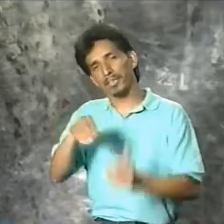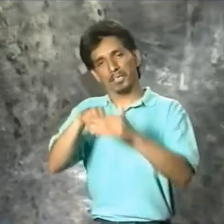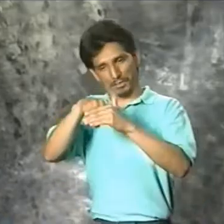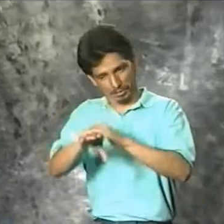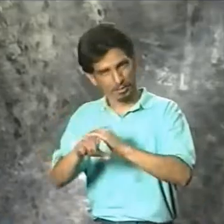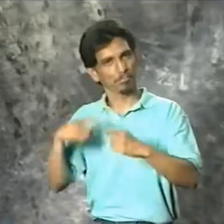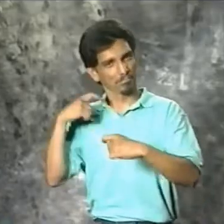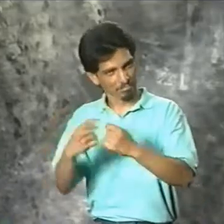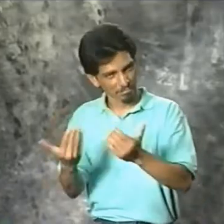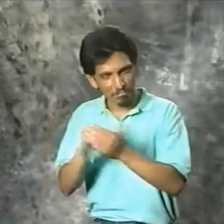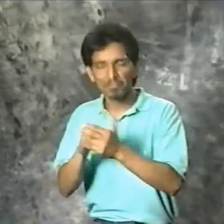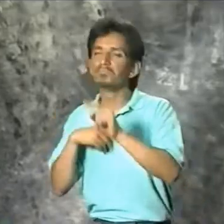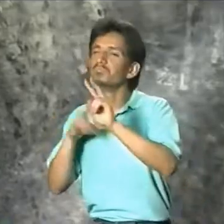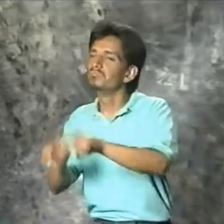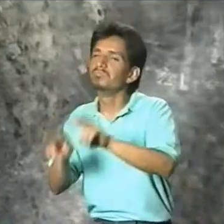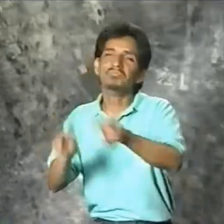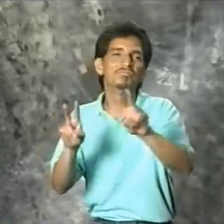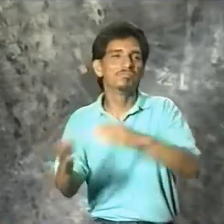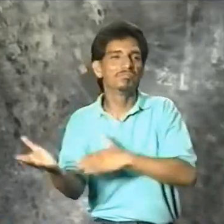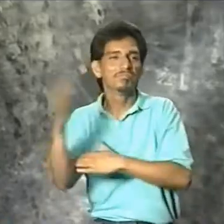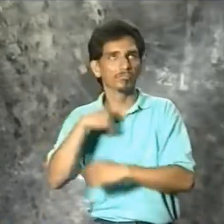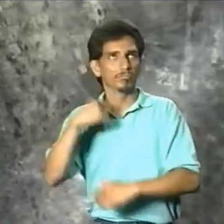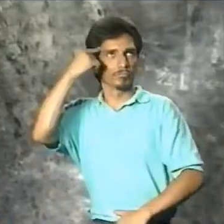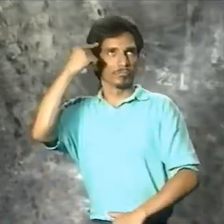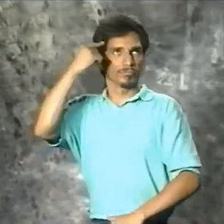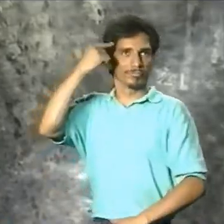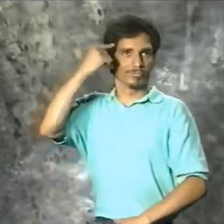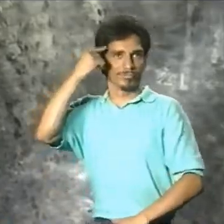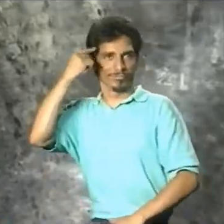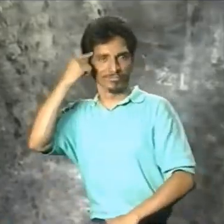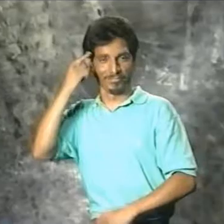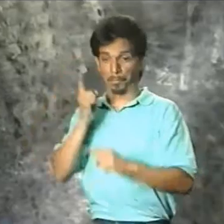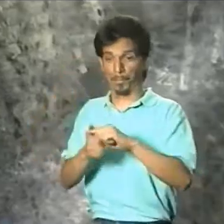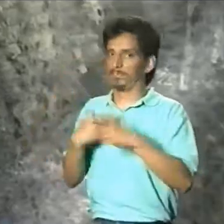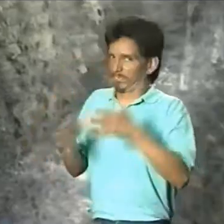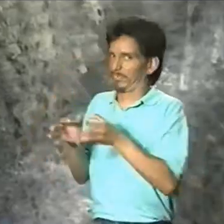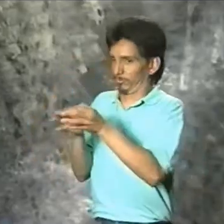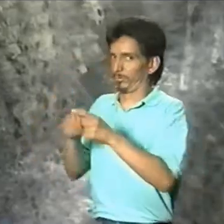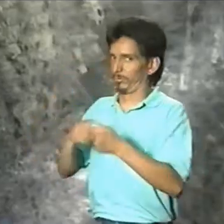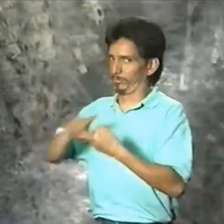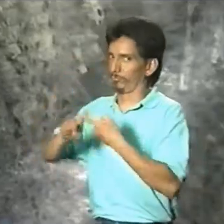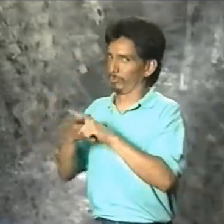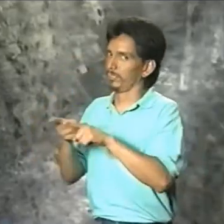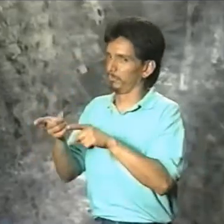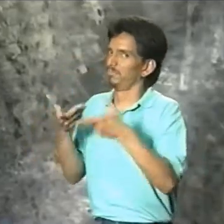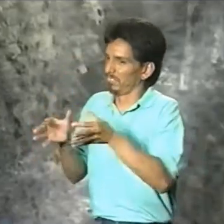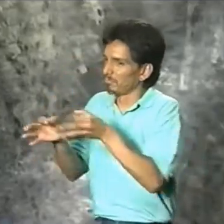So around Christmas, my girlfriend and I decided we were going to go back to Mexico now. And again, I'm thinking in the back of my mind, need to be careful. And